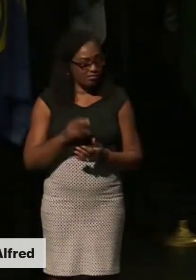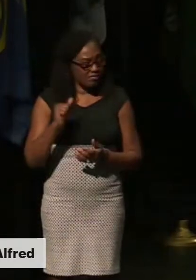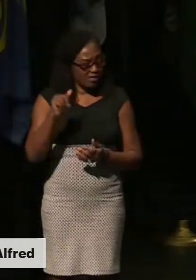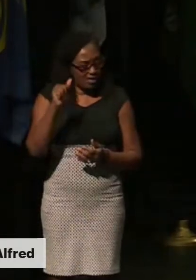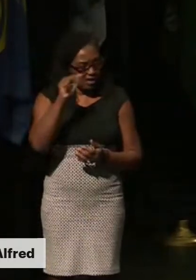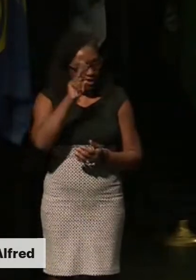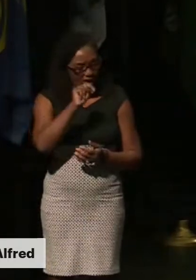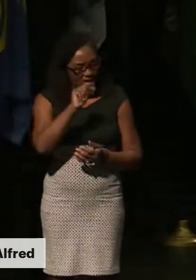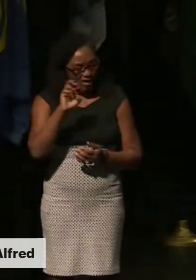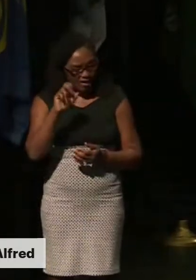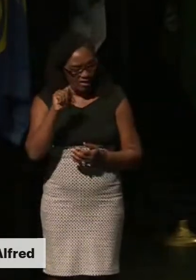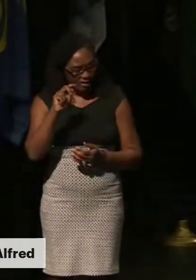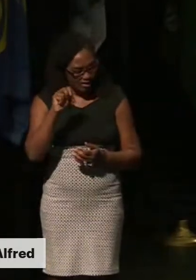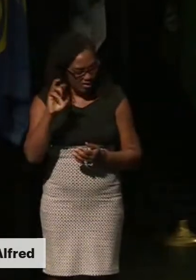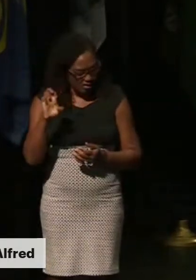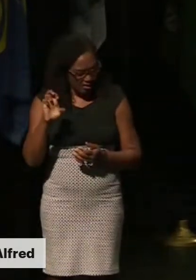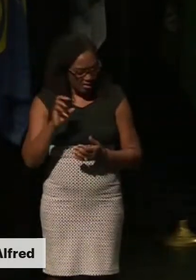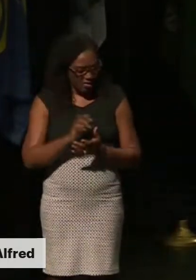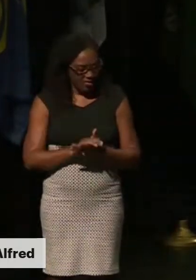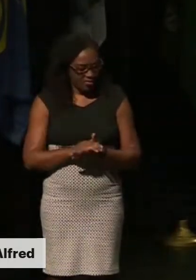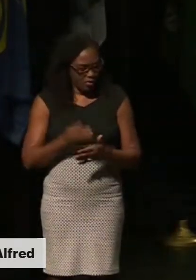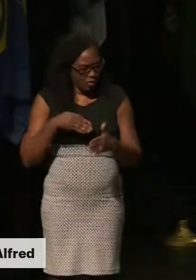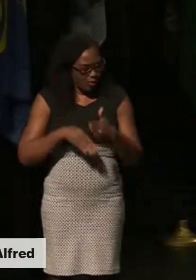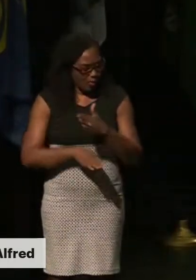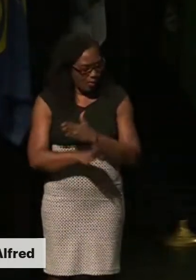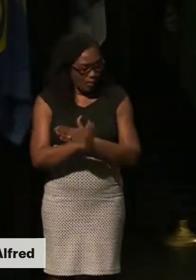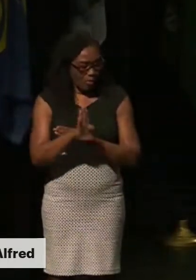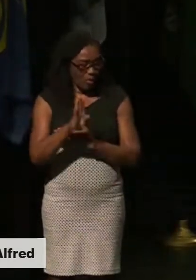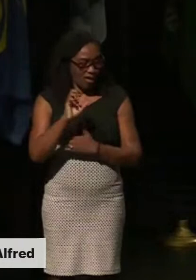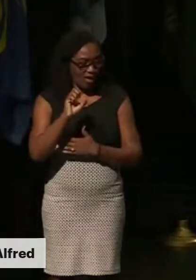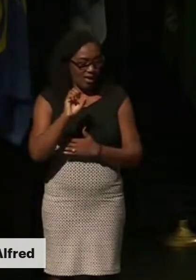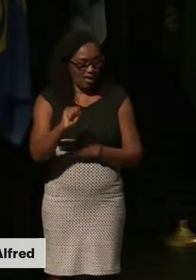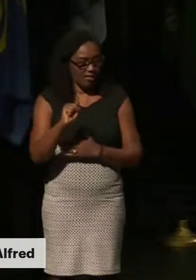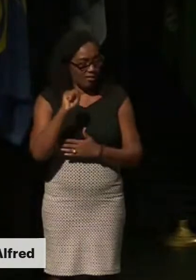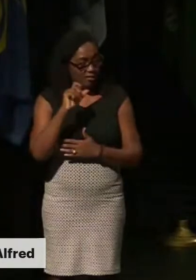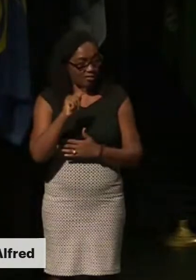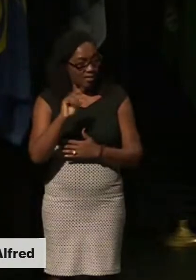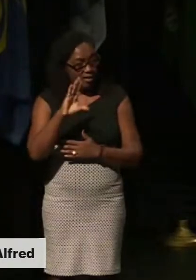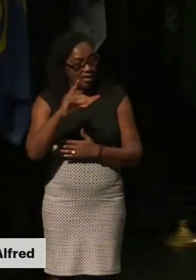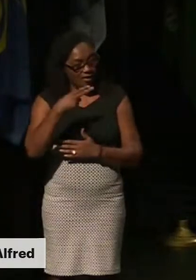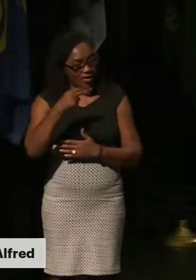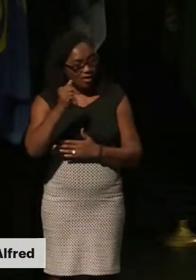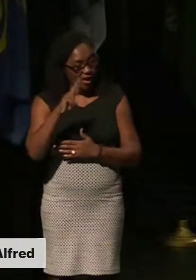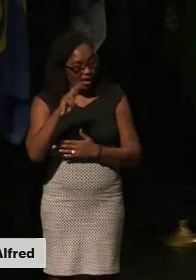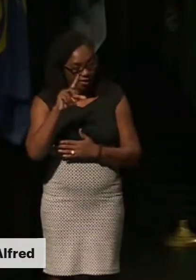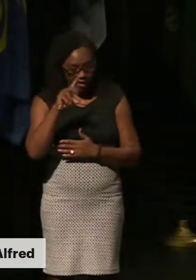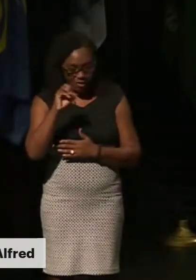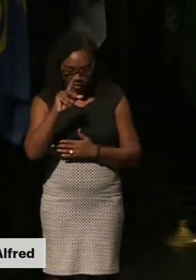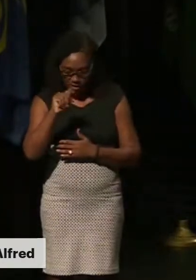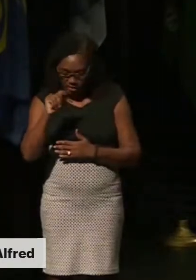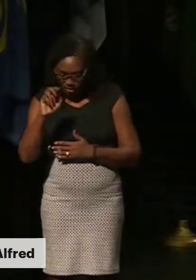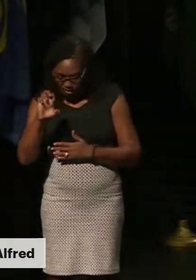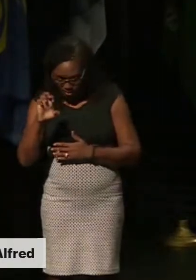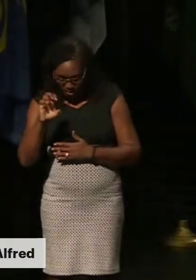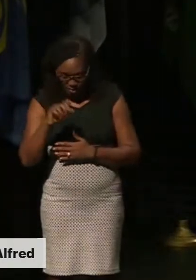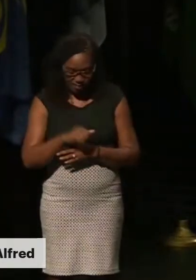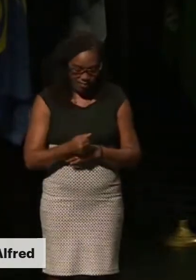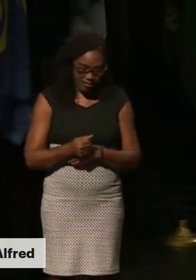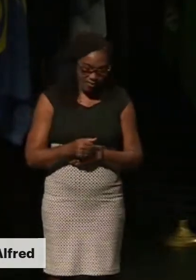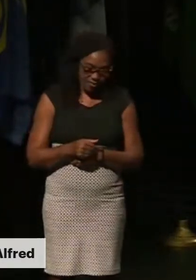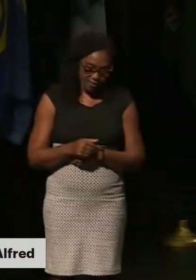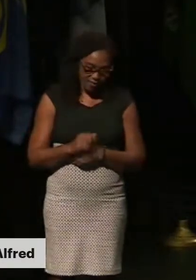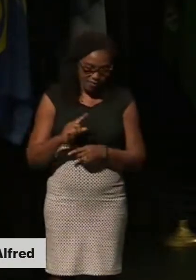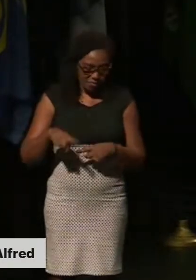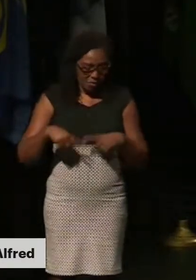Cecile Nicholson Alfred was born in Charlottesville and attended Charlottesville Methodist Primary School